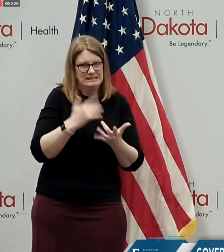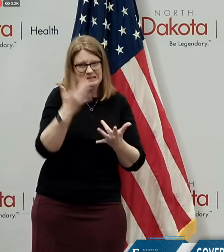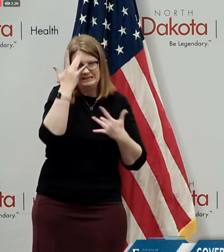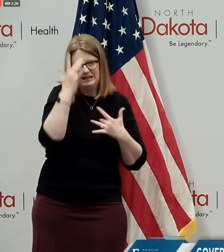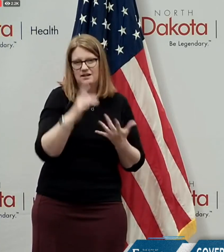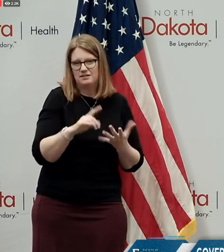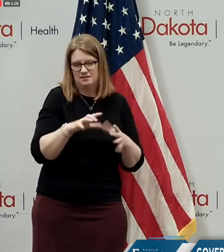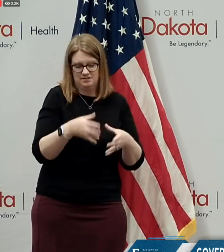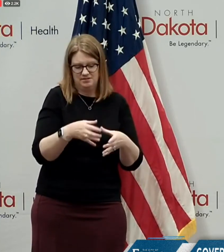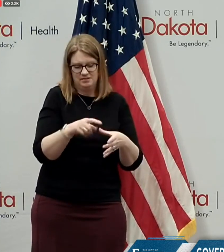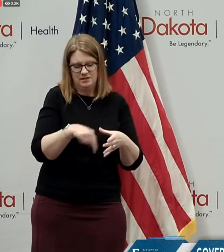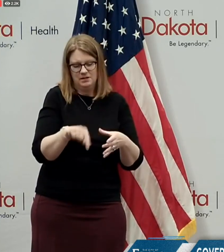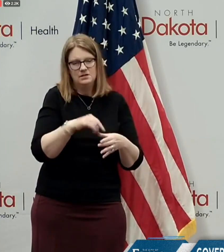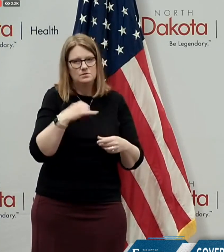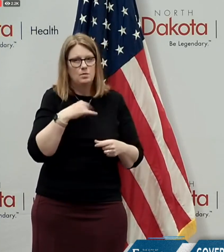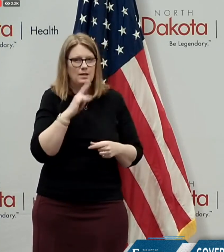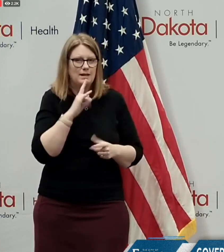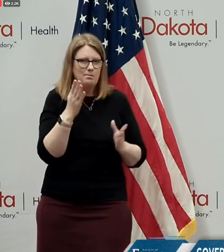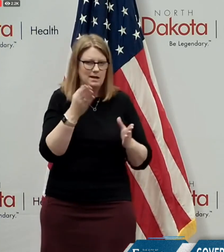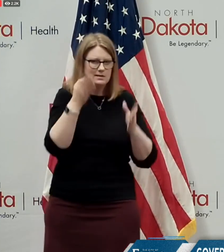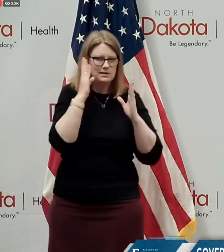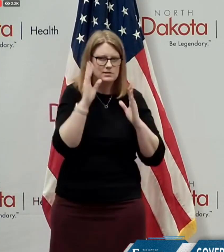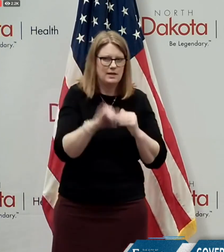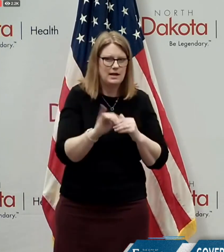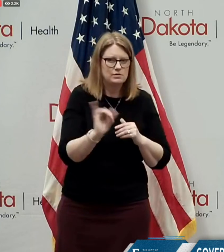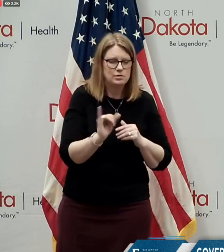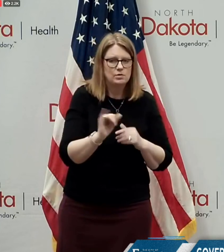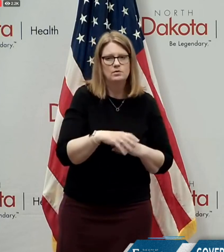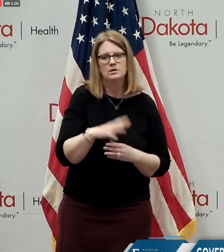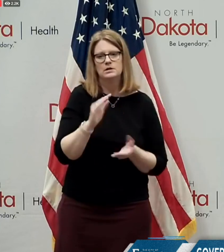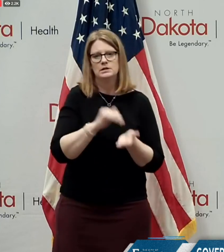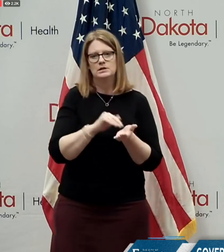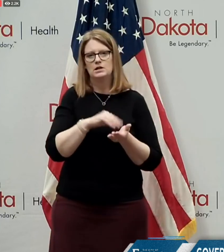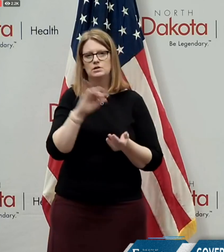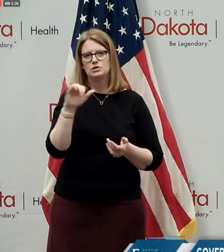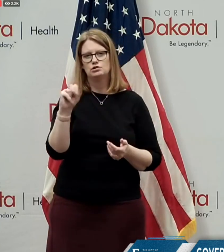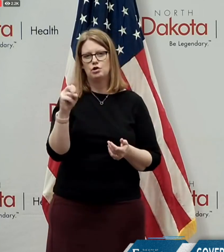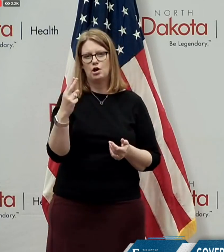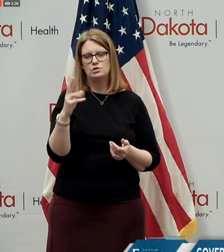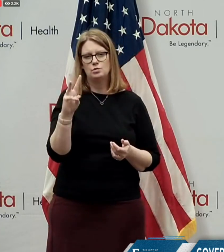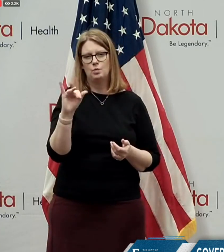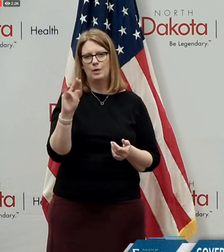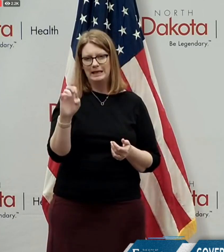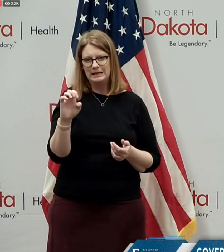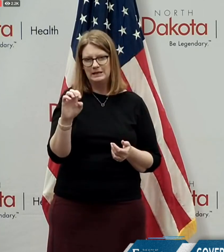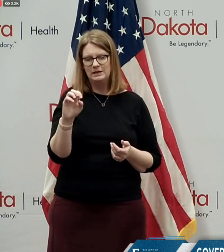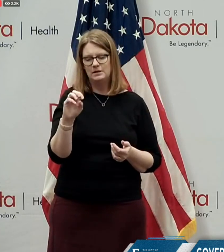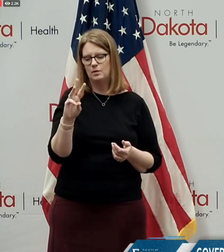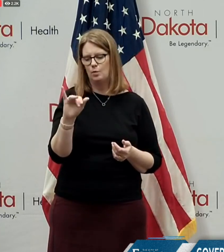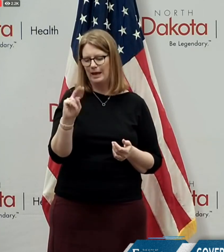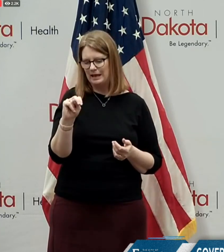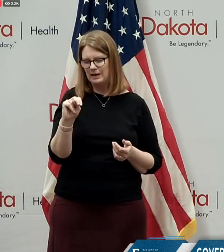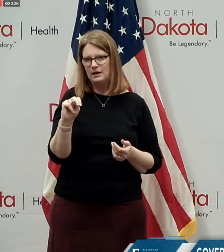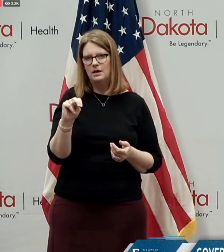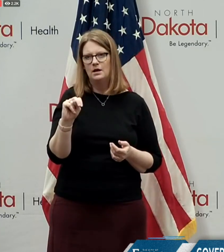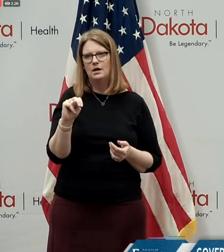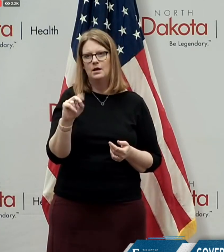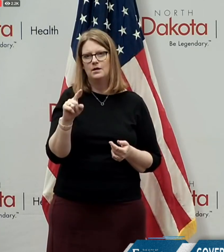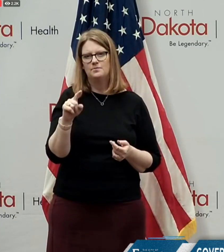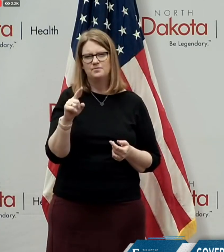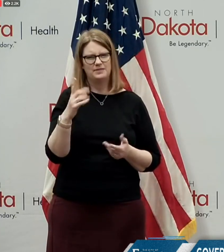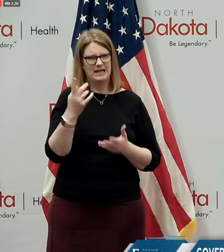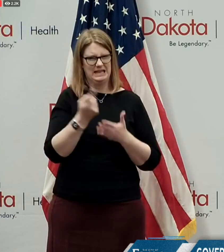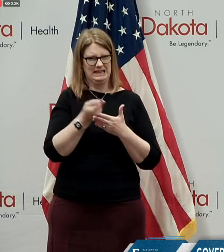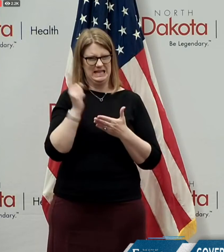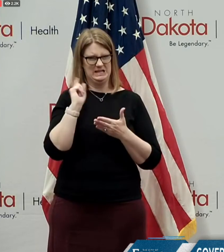we are paying attention to that. Dr. Josh Wynn, who was named last week, who has